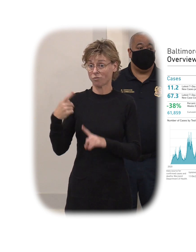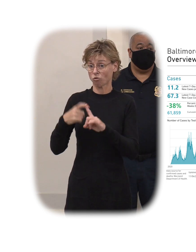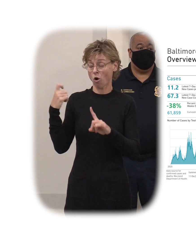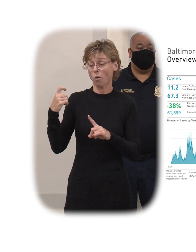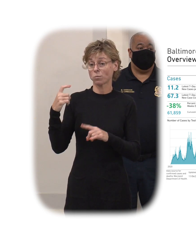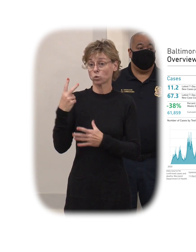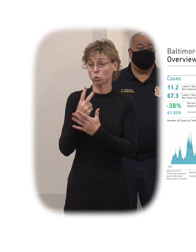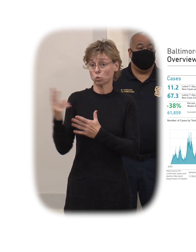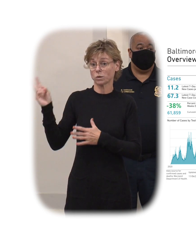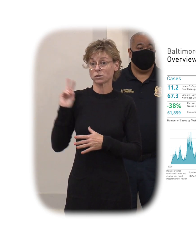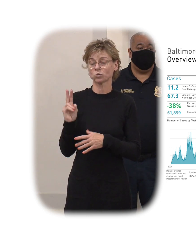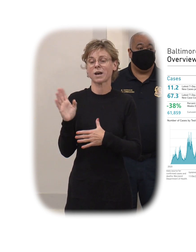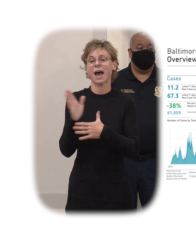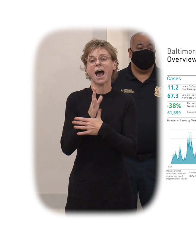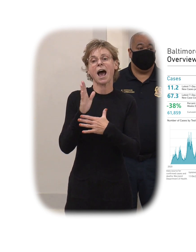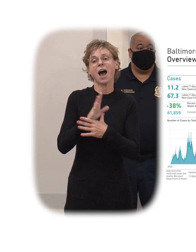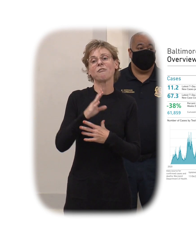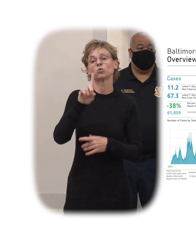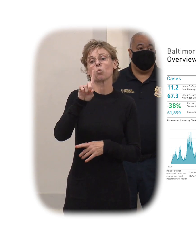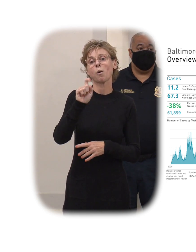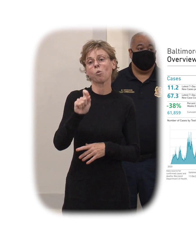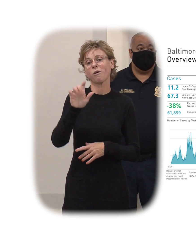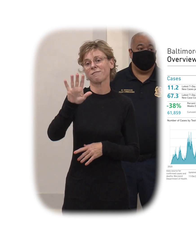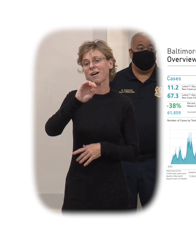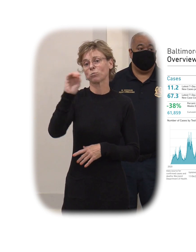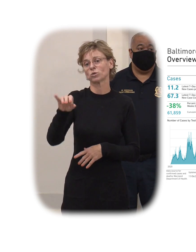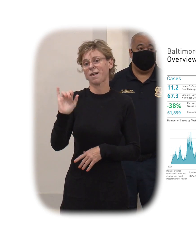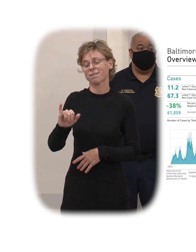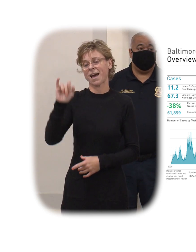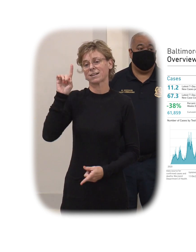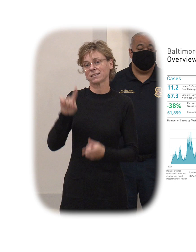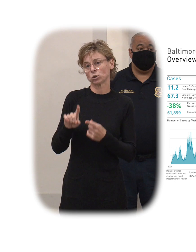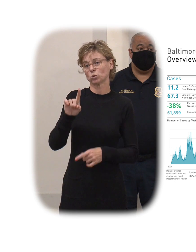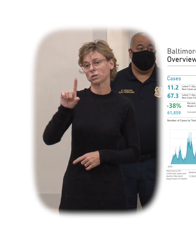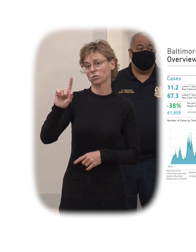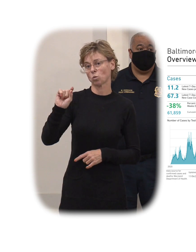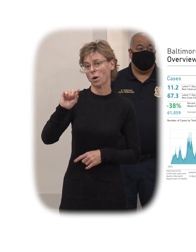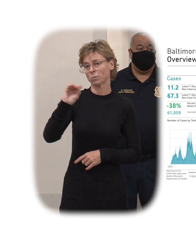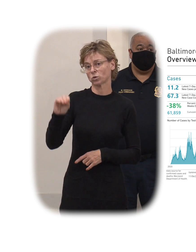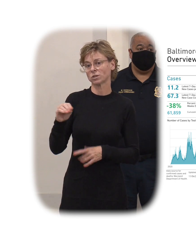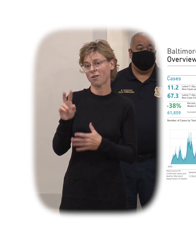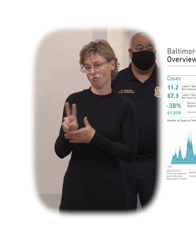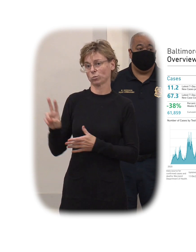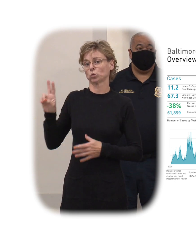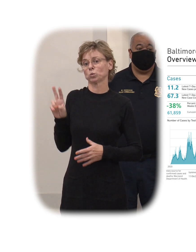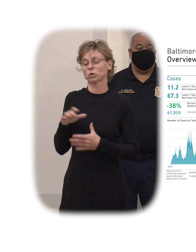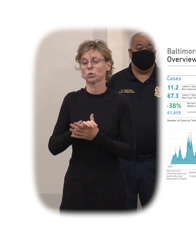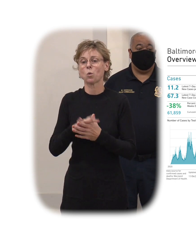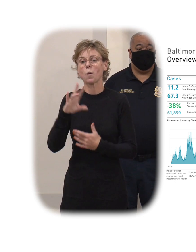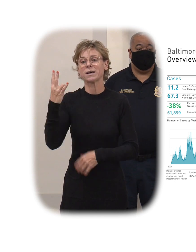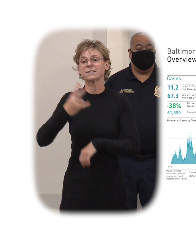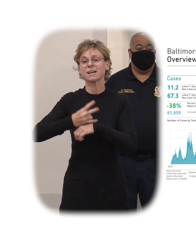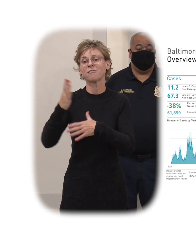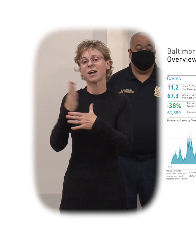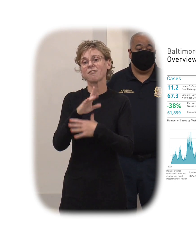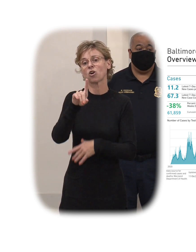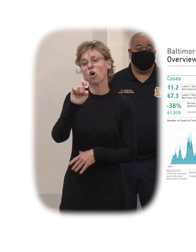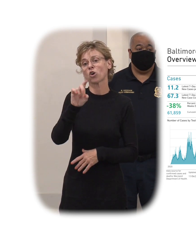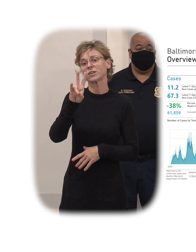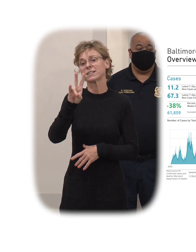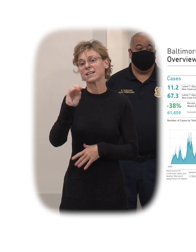is 1.5%, a decrease of 20% from 2 weeks ago. We have seen a 7-day average of